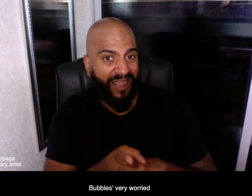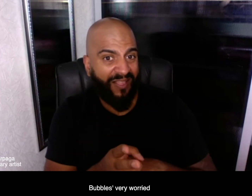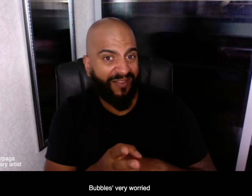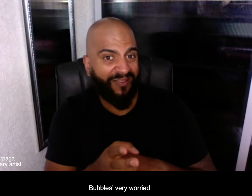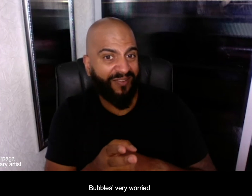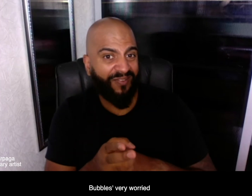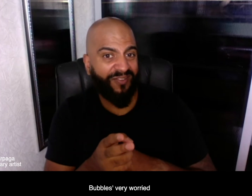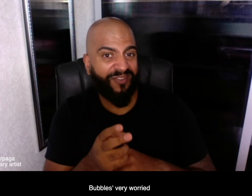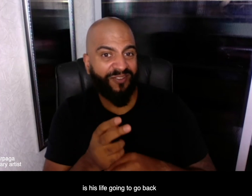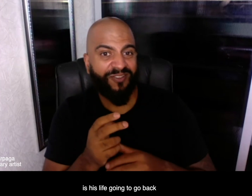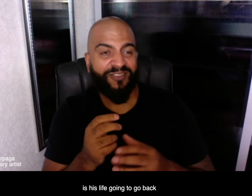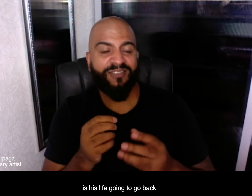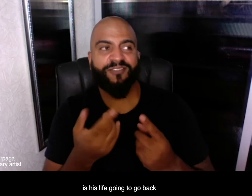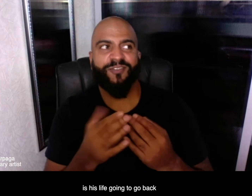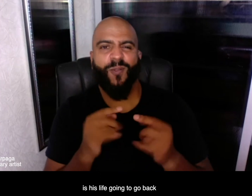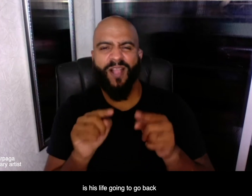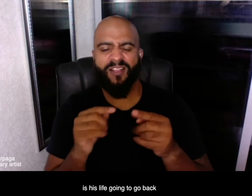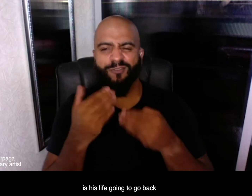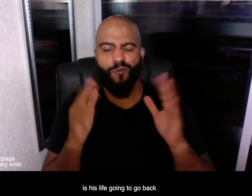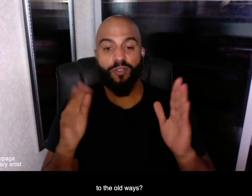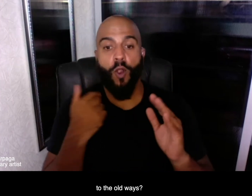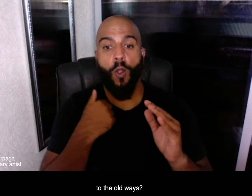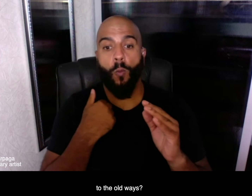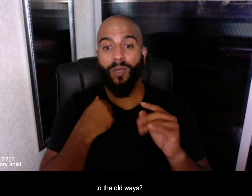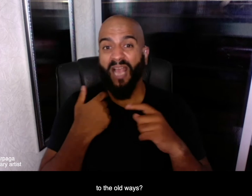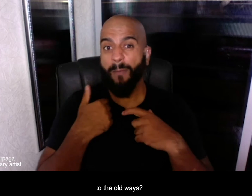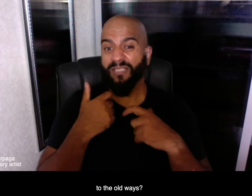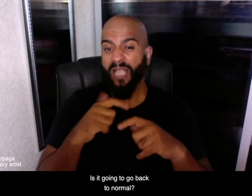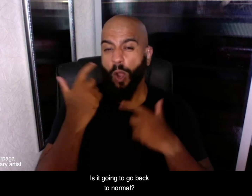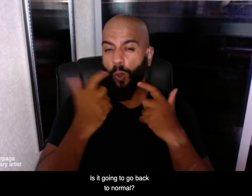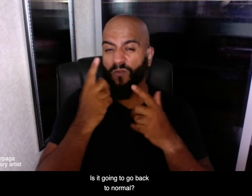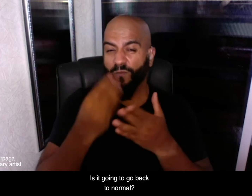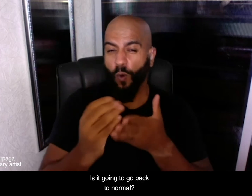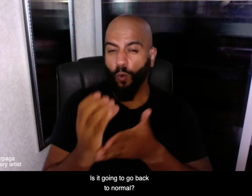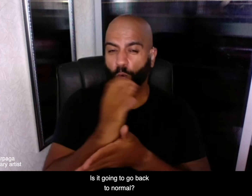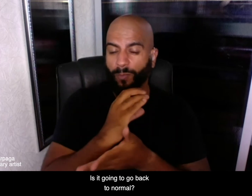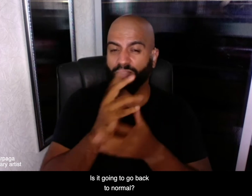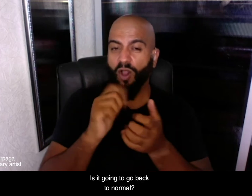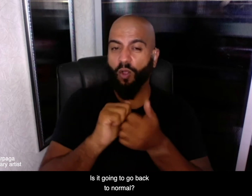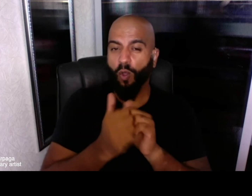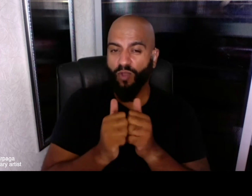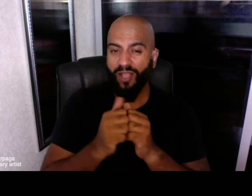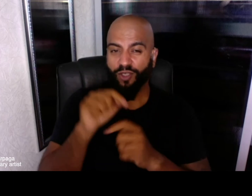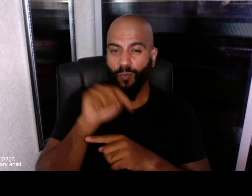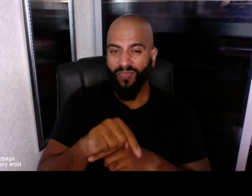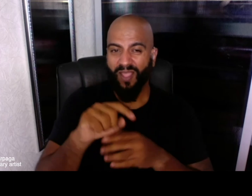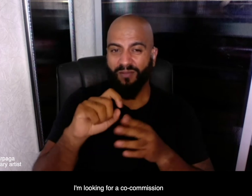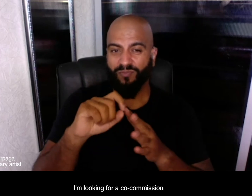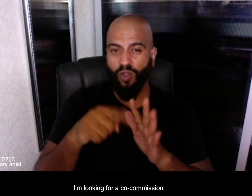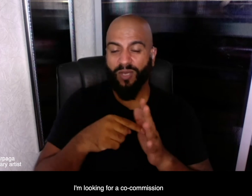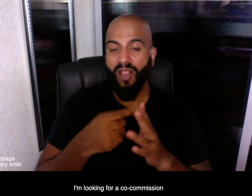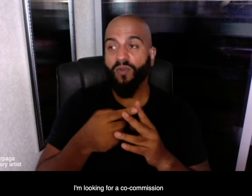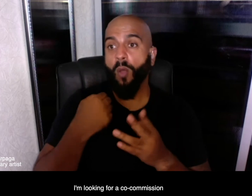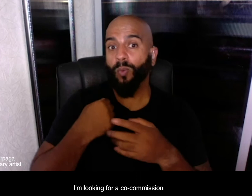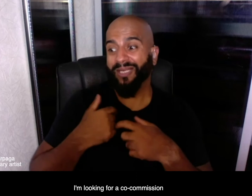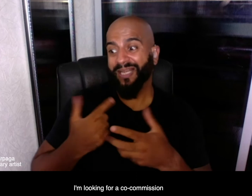Bubble's very worried. Is his life going to go back to the old ways? Is it going to go back to normal? So I'm